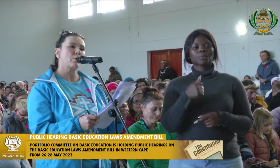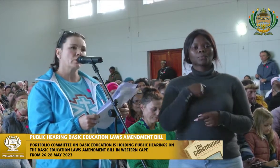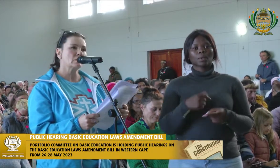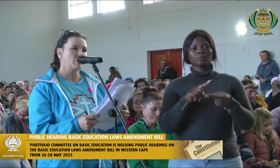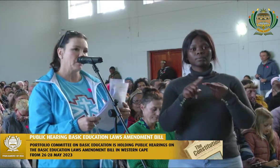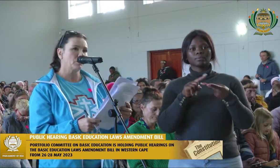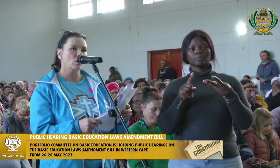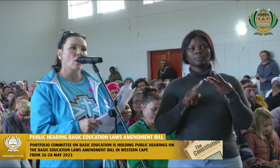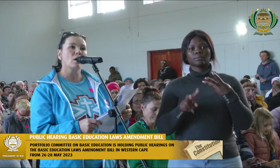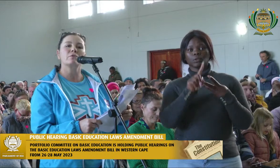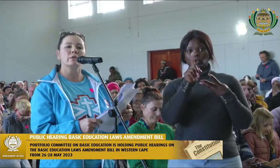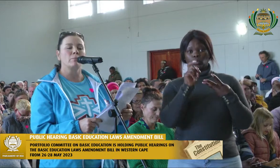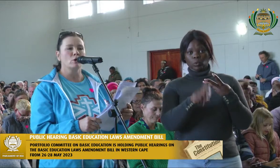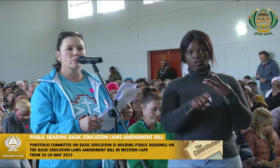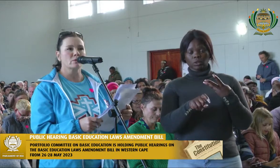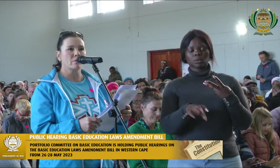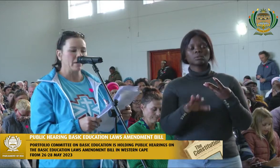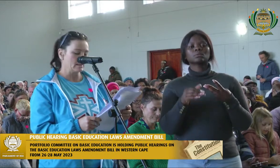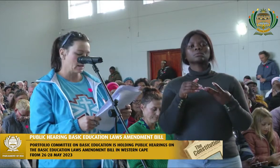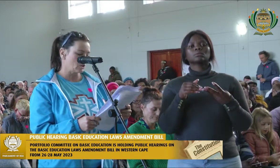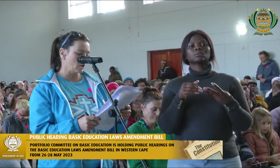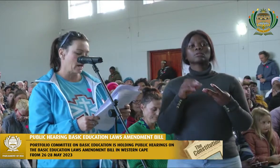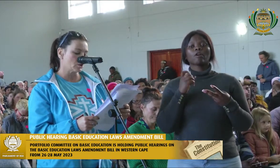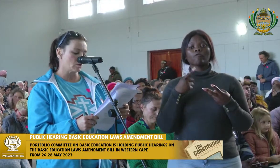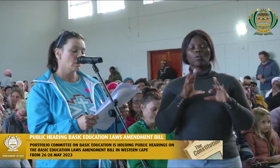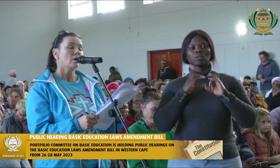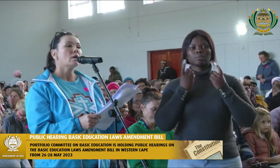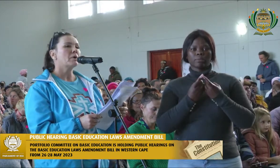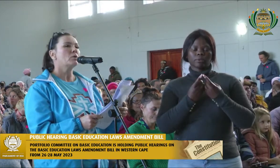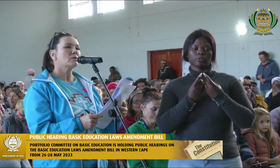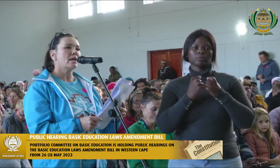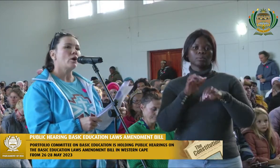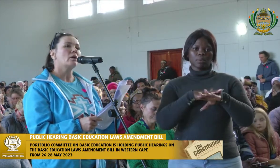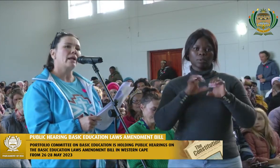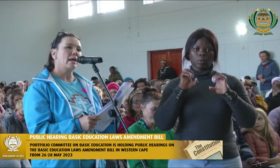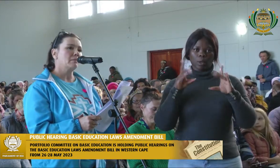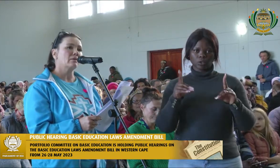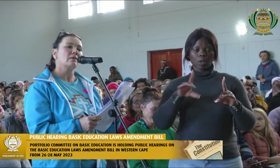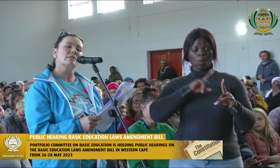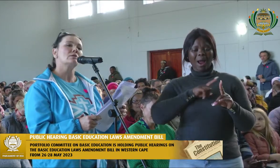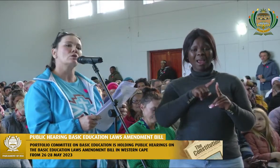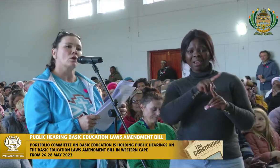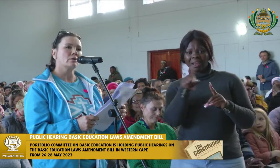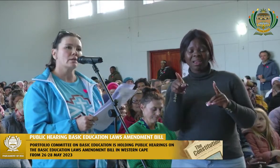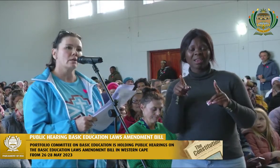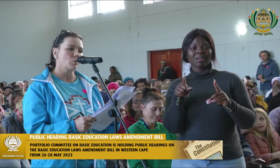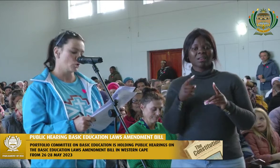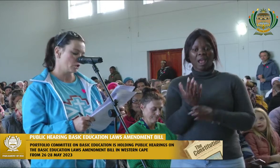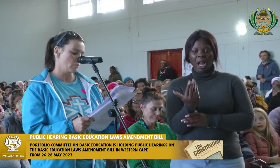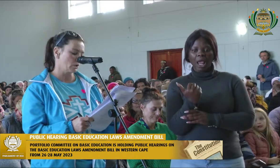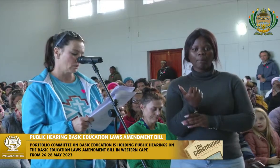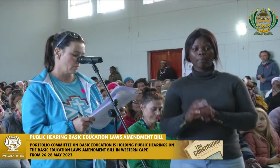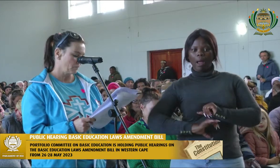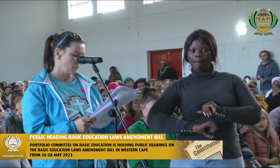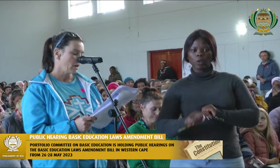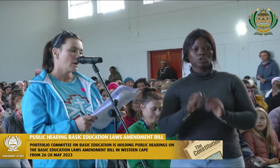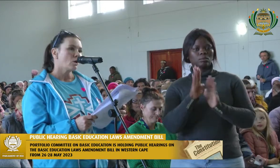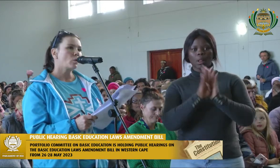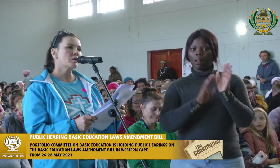for the spokespeople of the Department of the Basic Education, because they are claiming that this is not an abortion